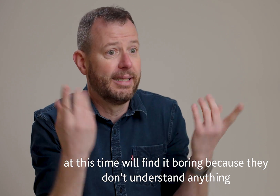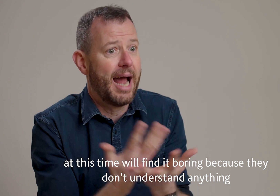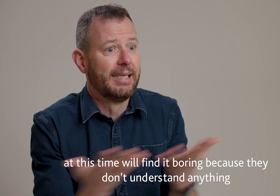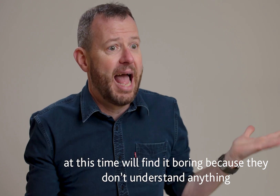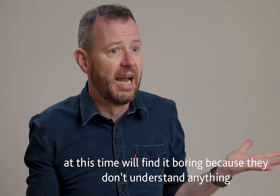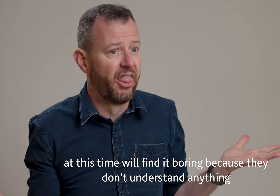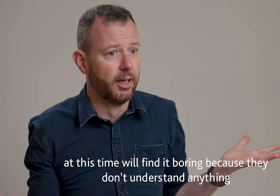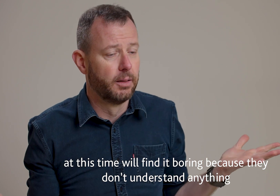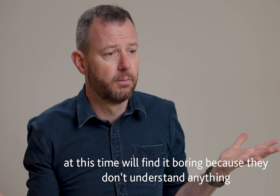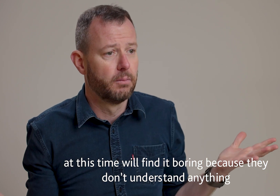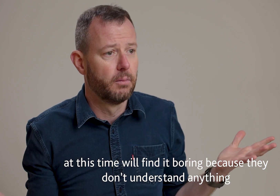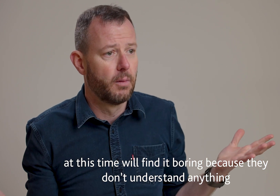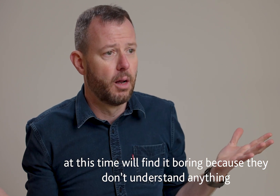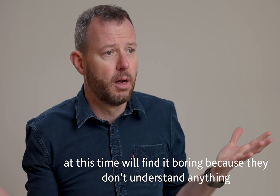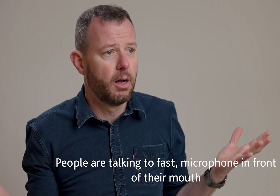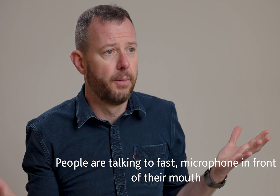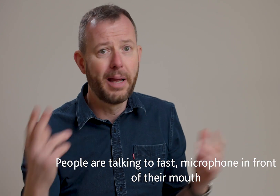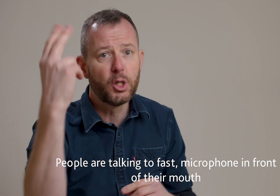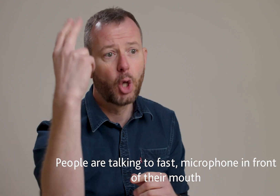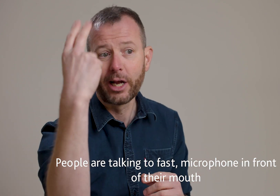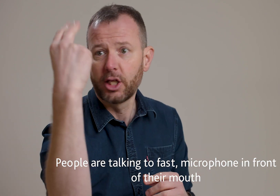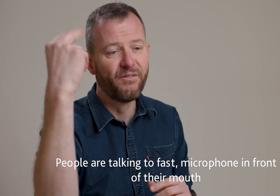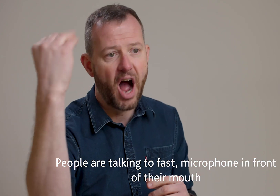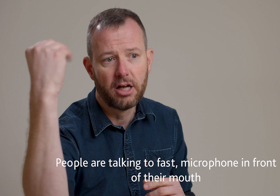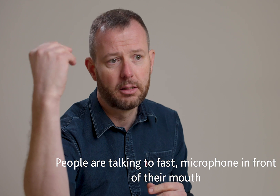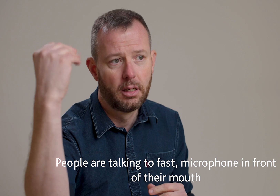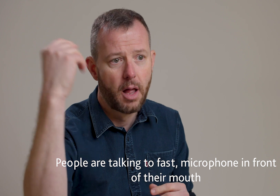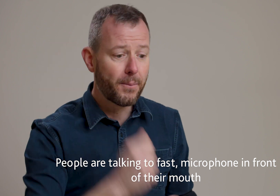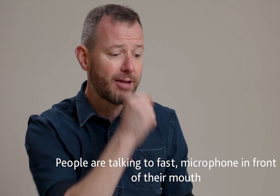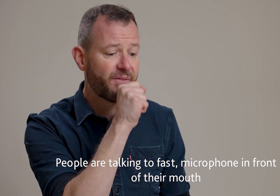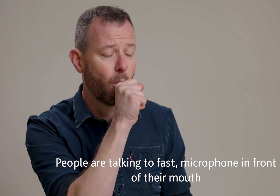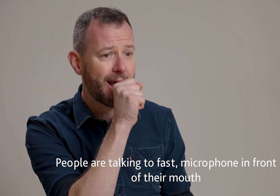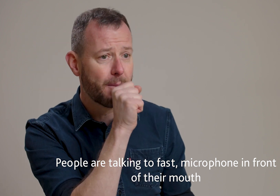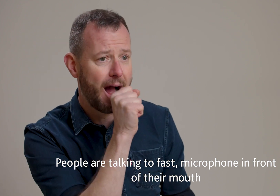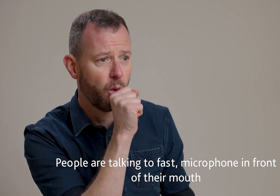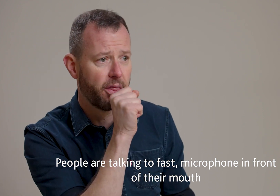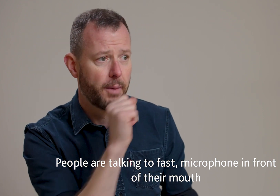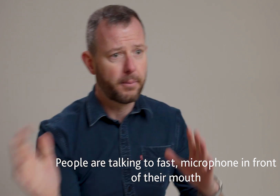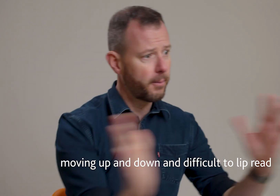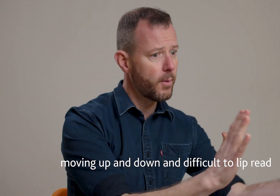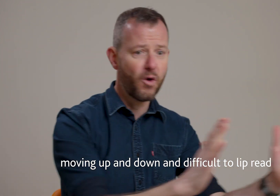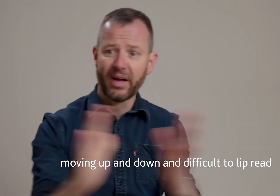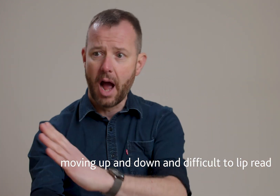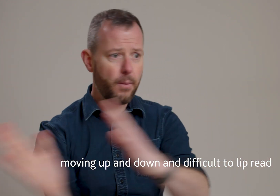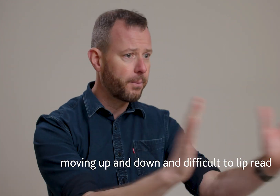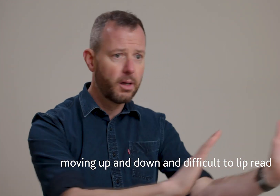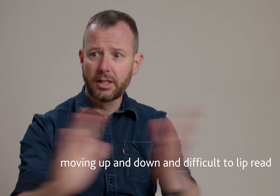understand anything. People are talking too fast, not about their mouth, moving up, down,